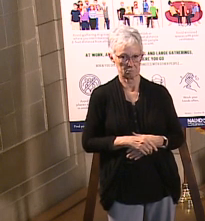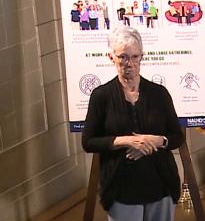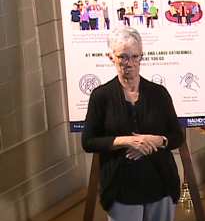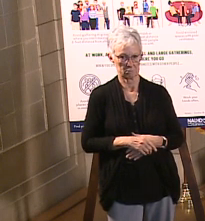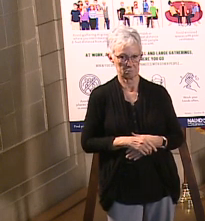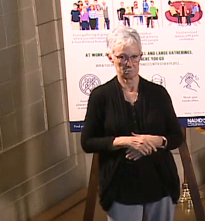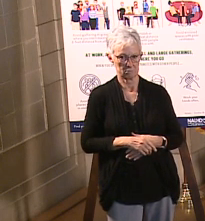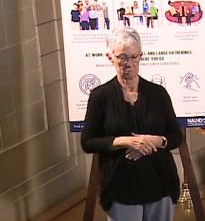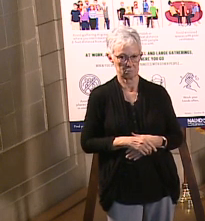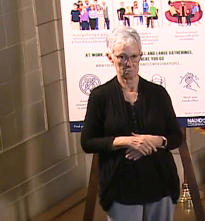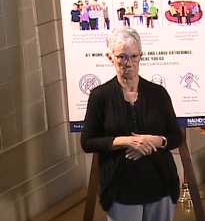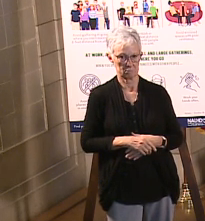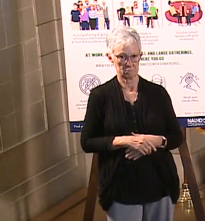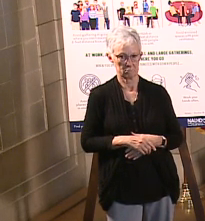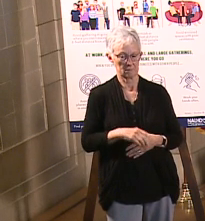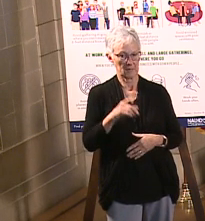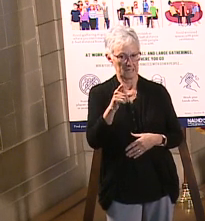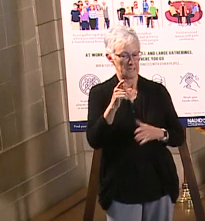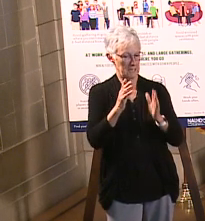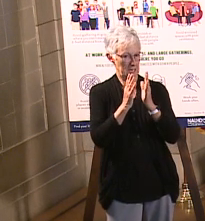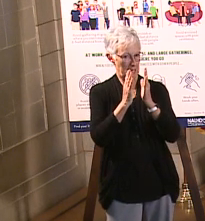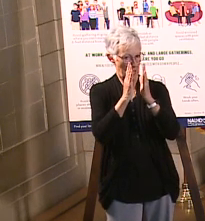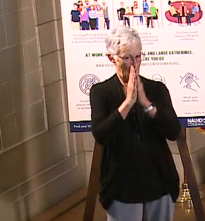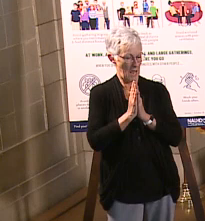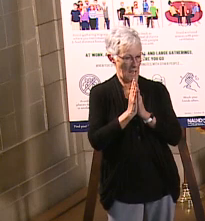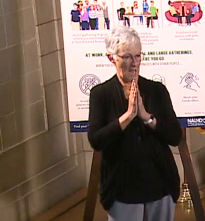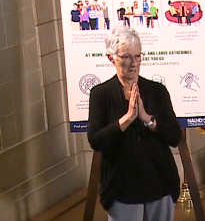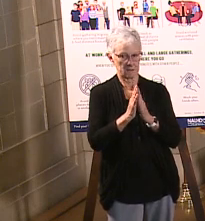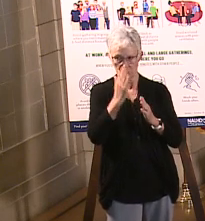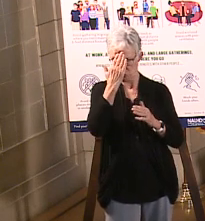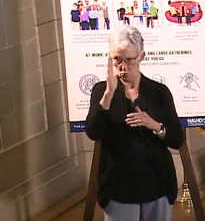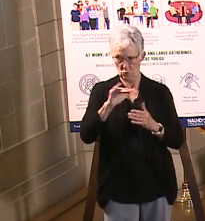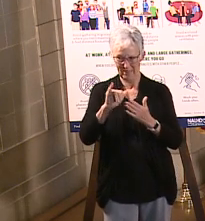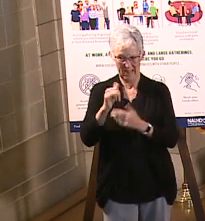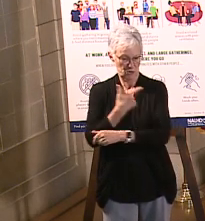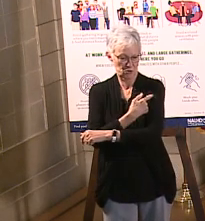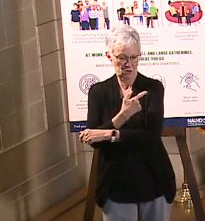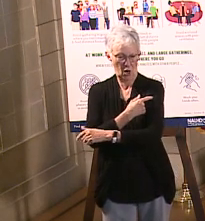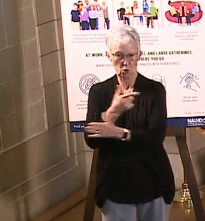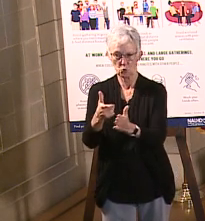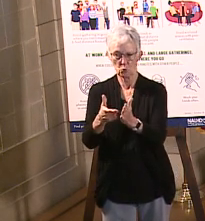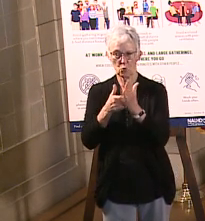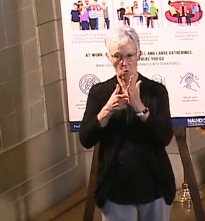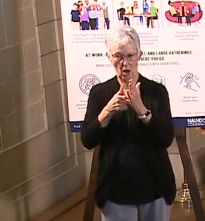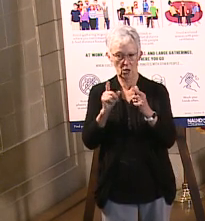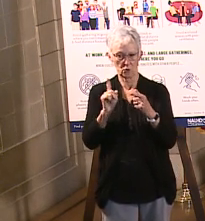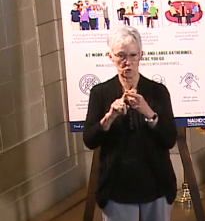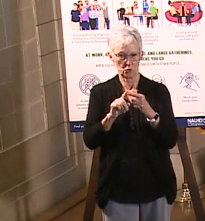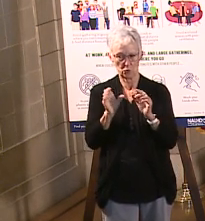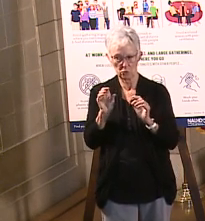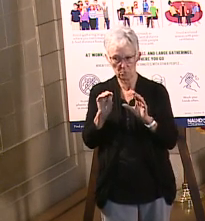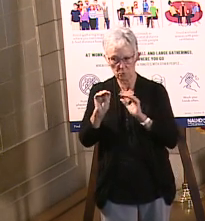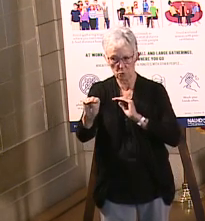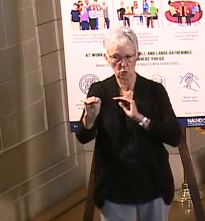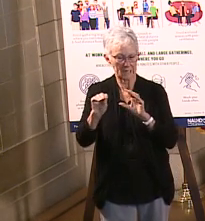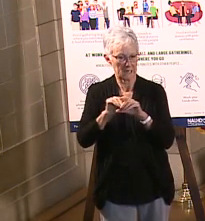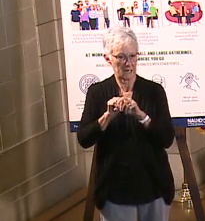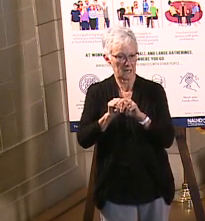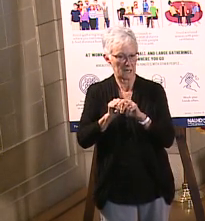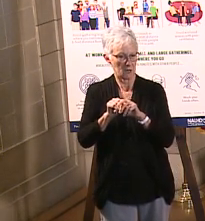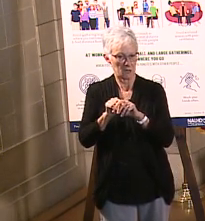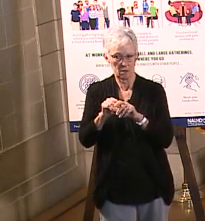spread out across the state, or is it concentrated in just certain areas? So the question is, where is that ultra-cold storage?